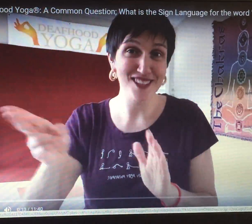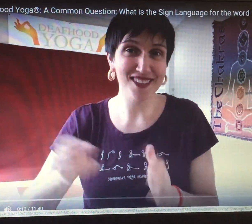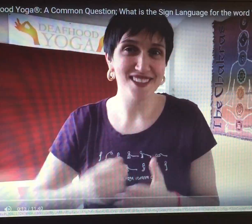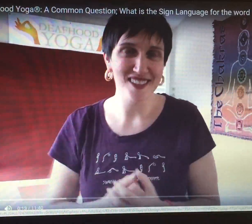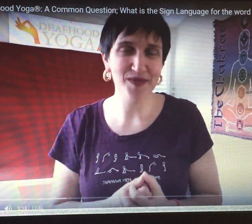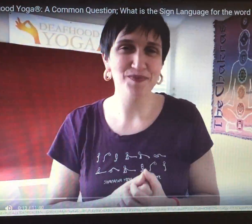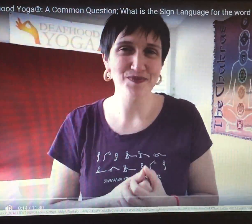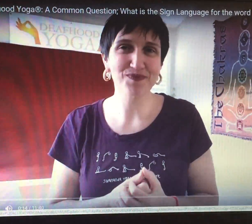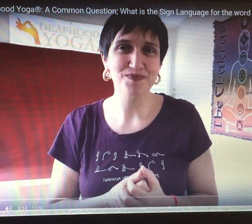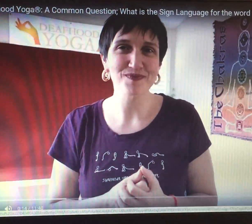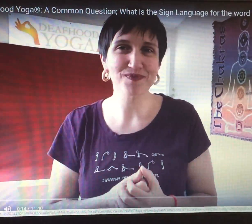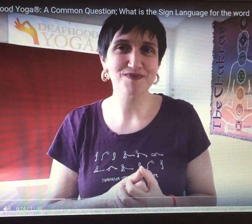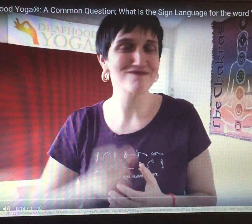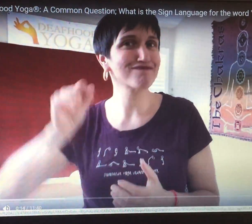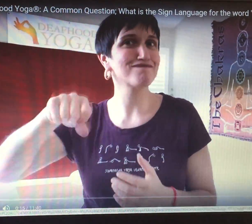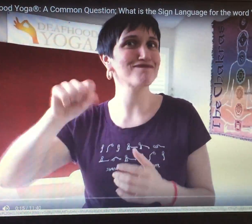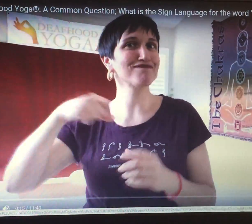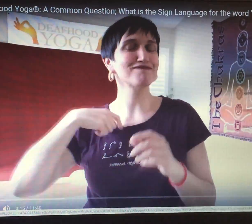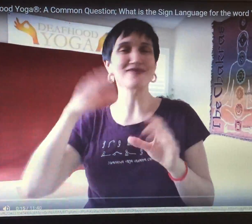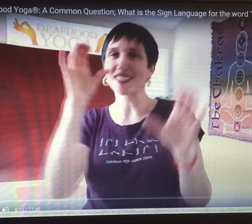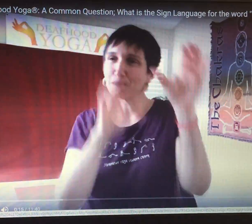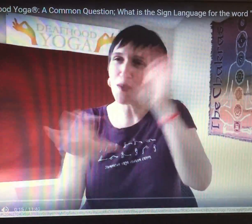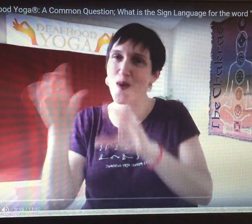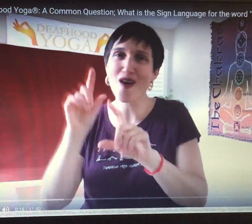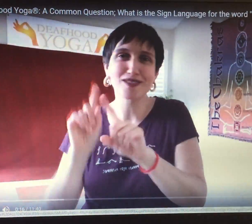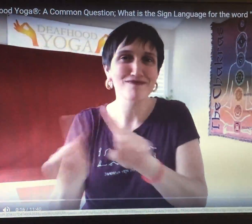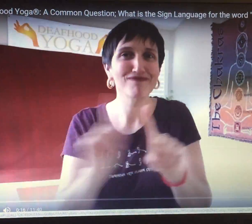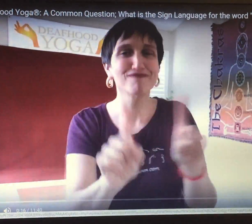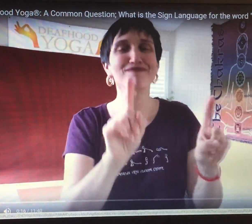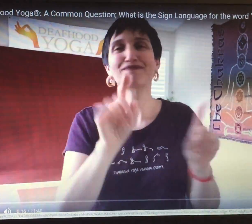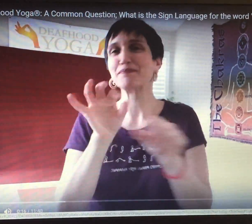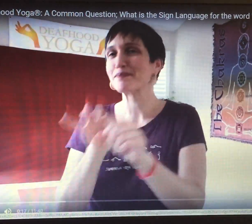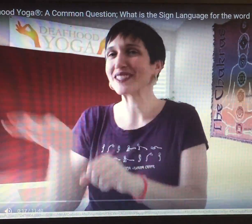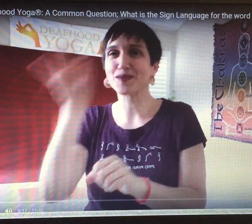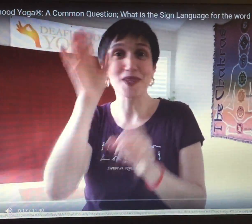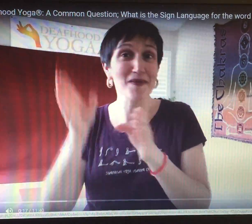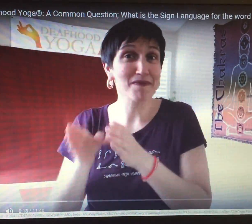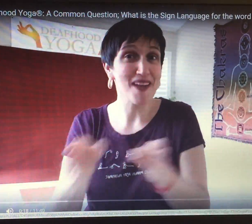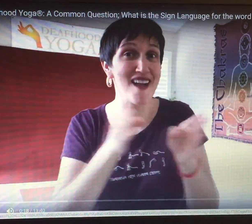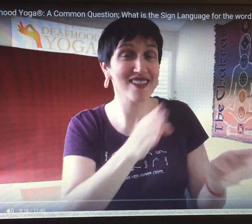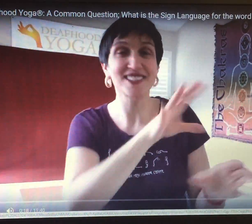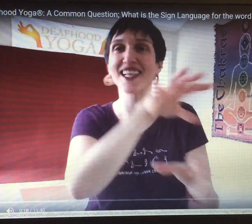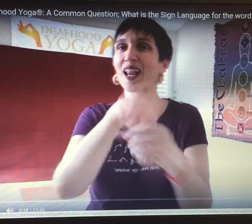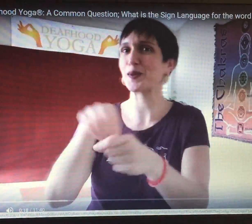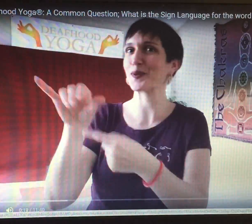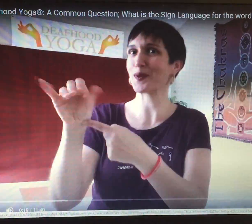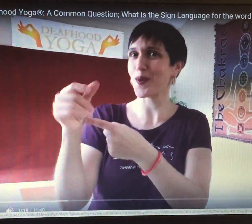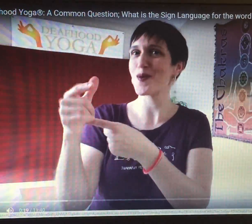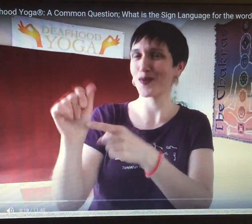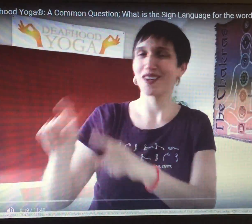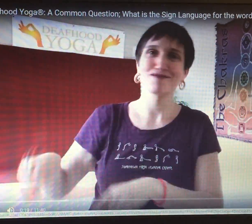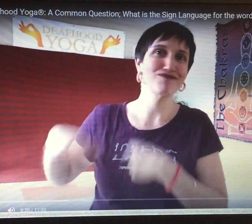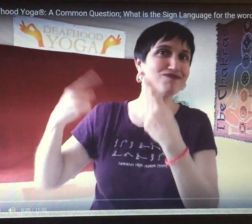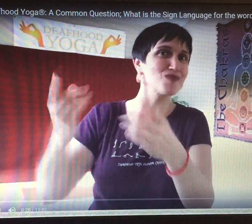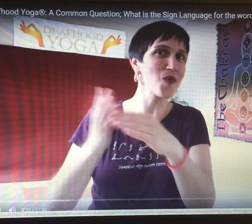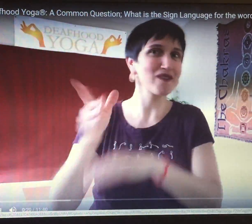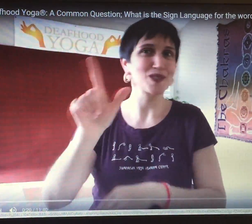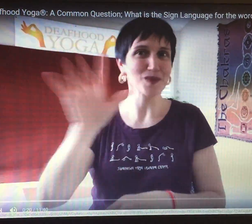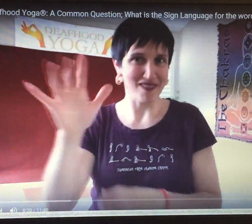First, we have to do a little history lesson. Been exploring the different spiritual paths that include yoga.